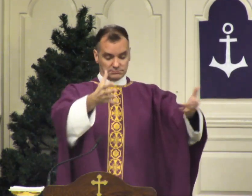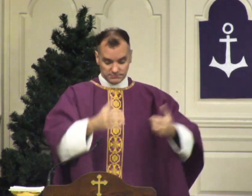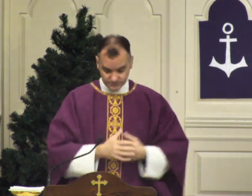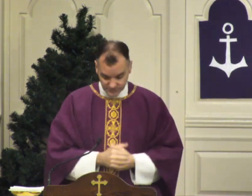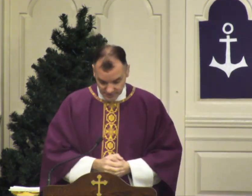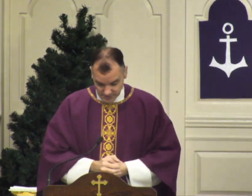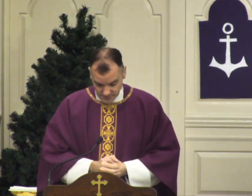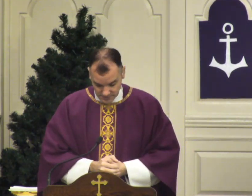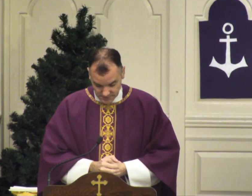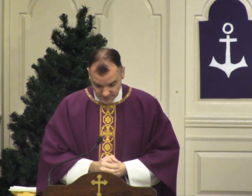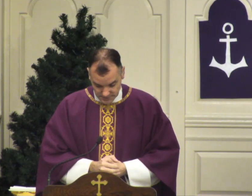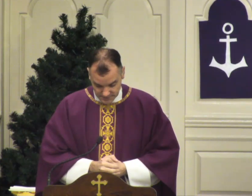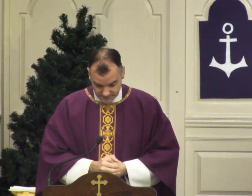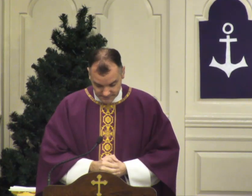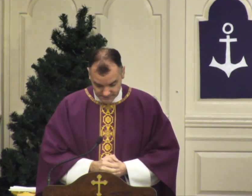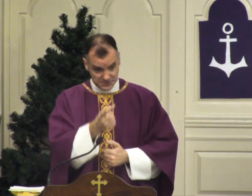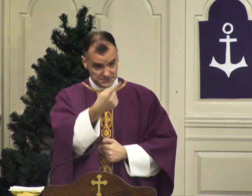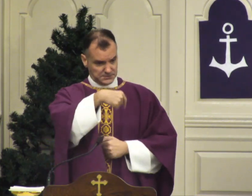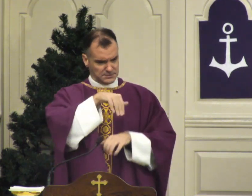Jesus said to the Jews,